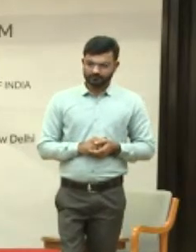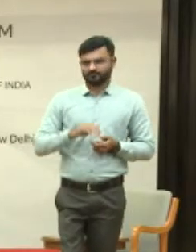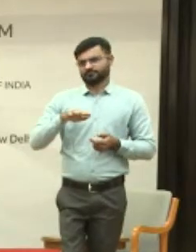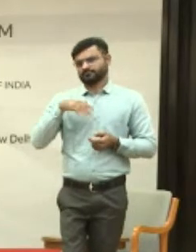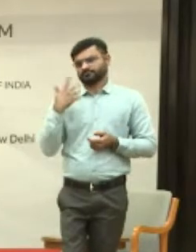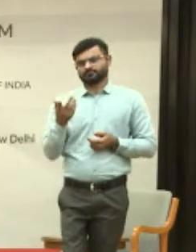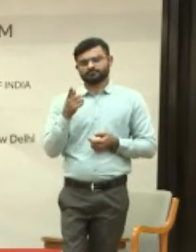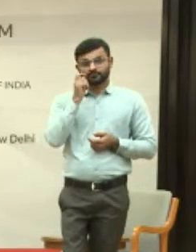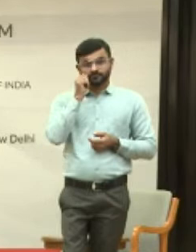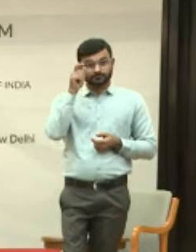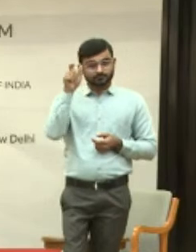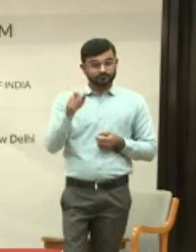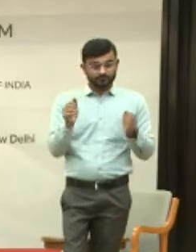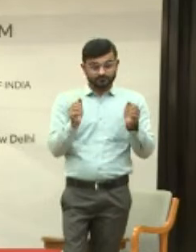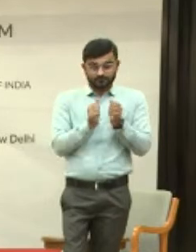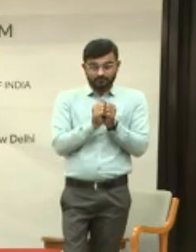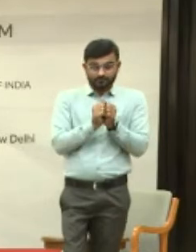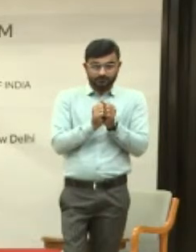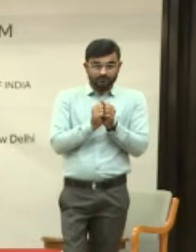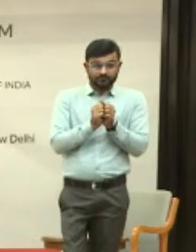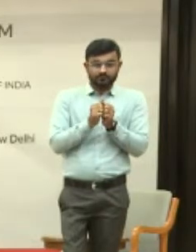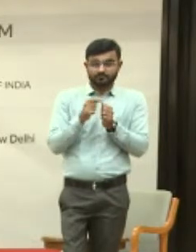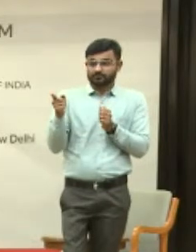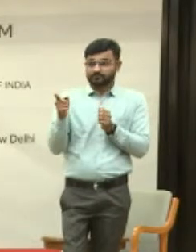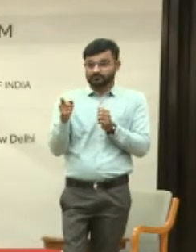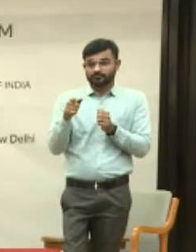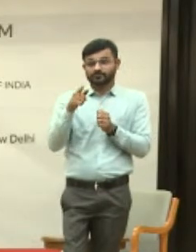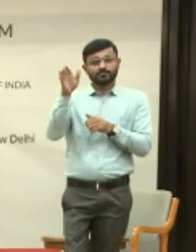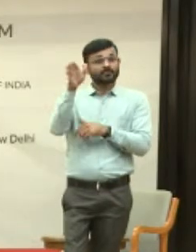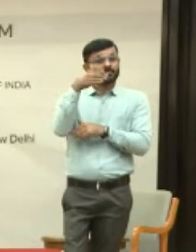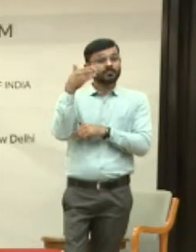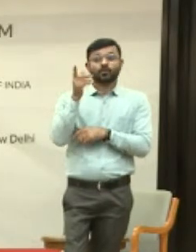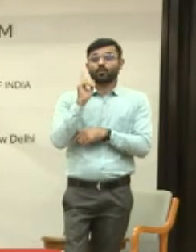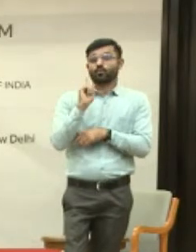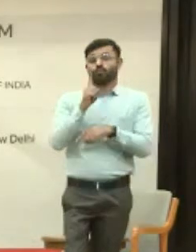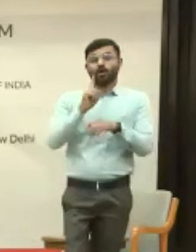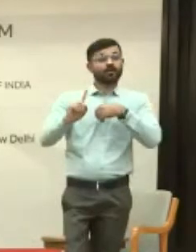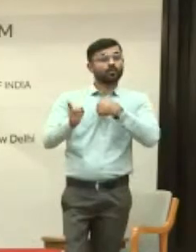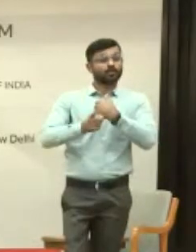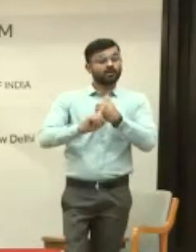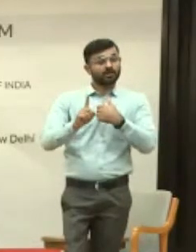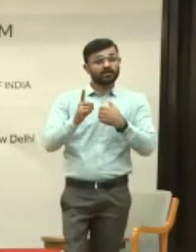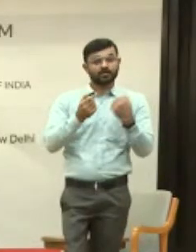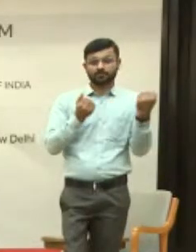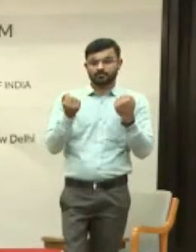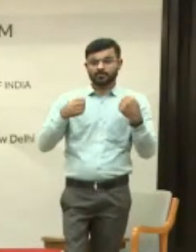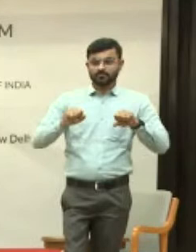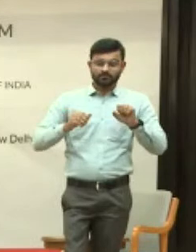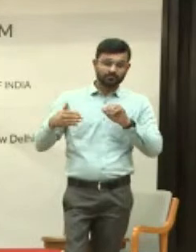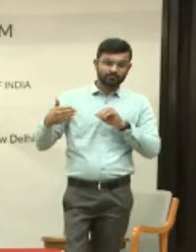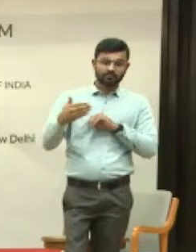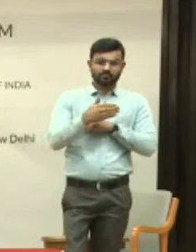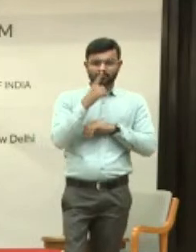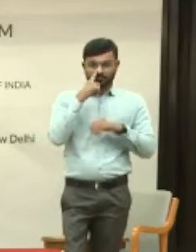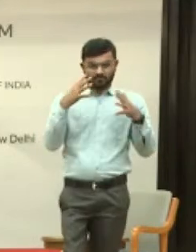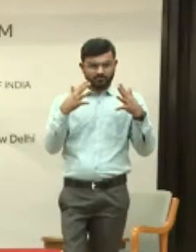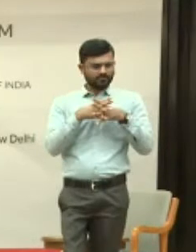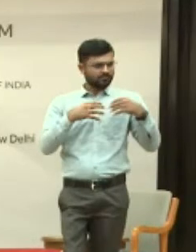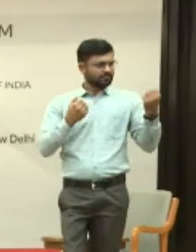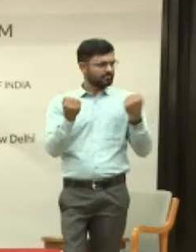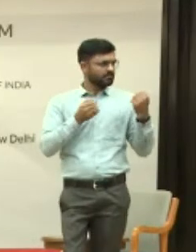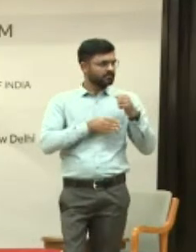unless there is a man who's running in front waving a red flag, warning passers by that it's a lady who's driving a